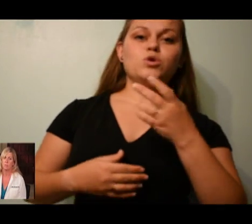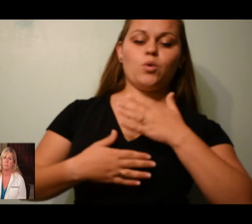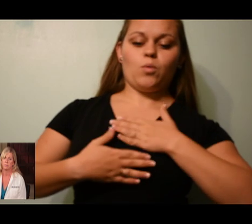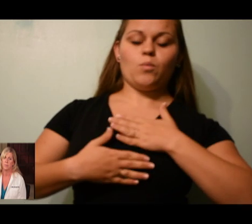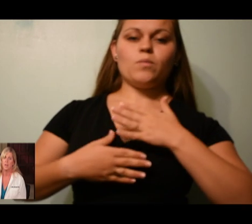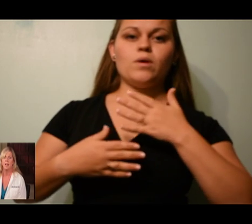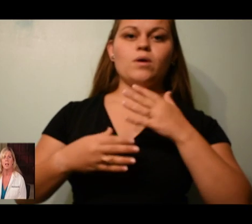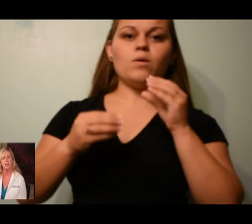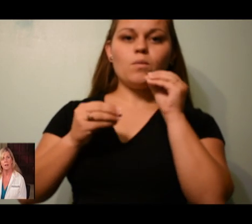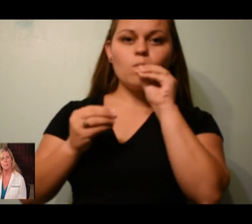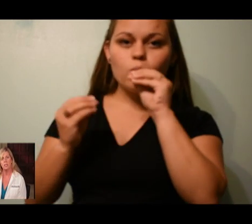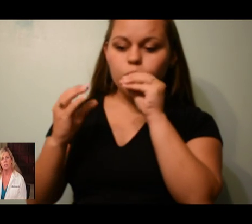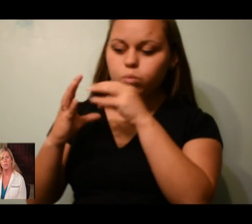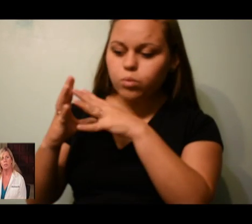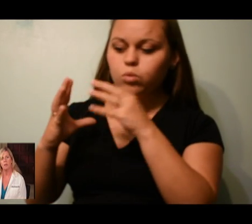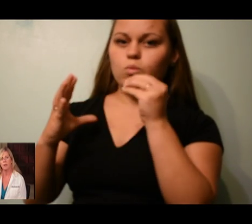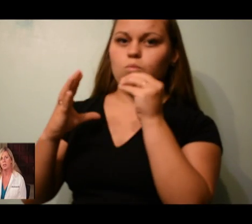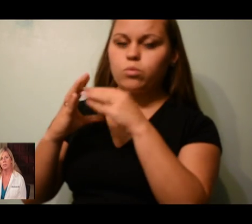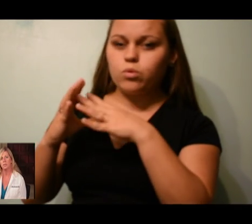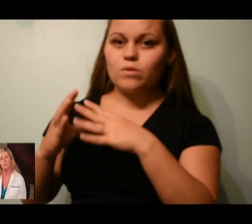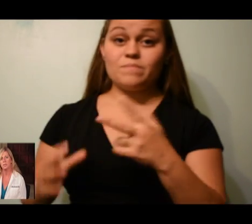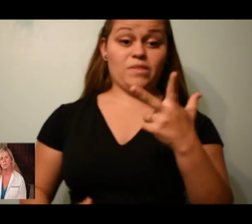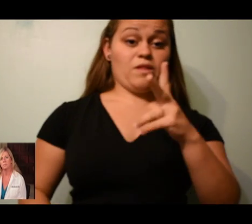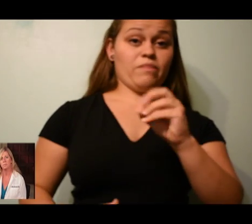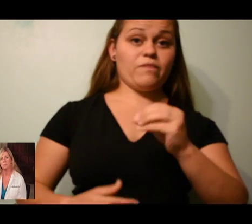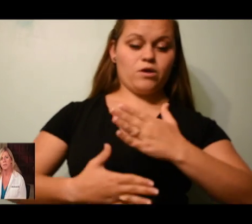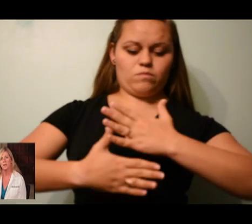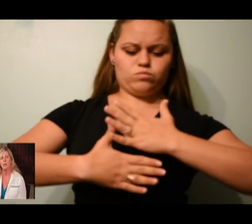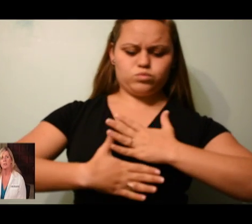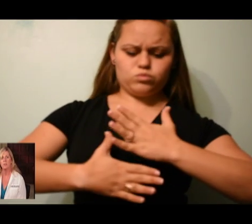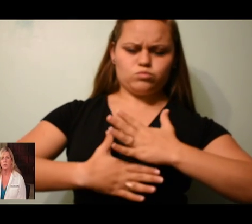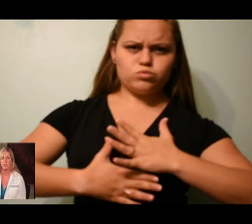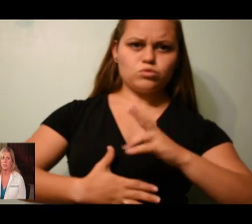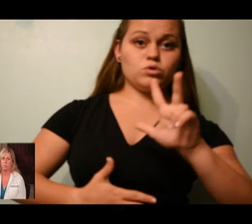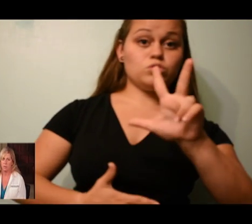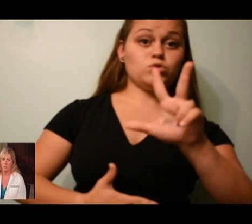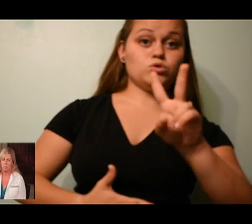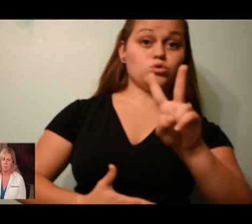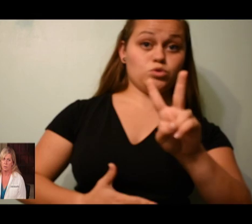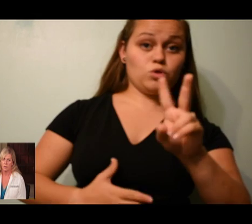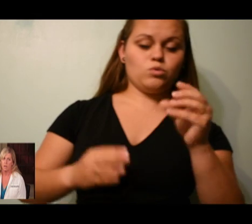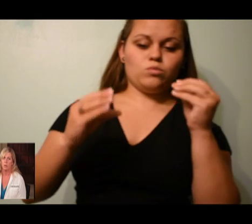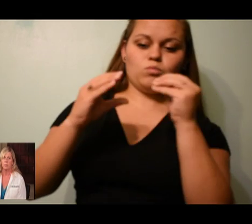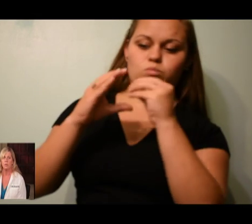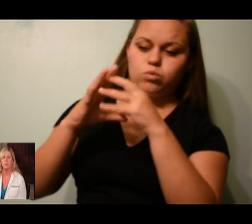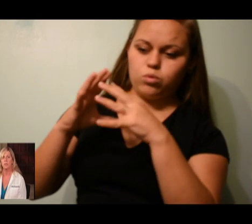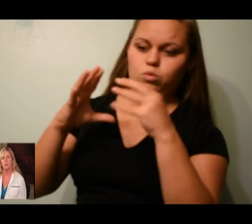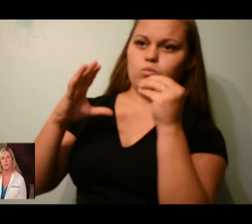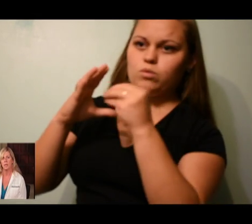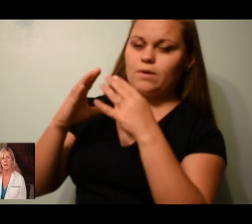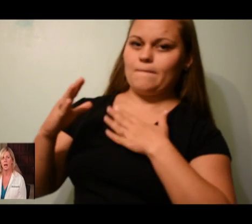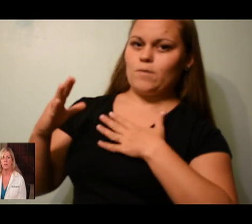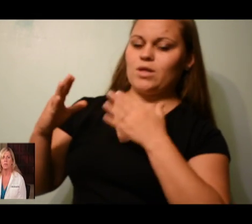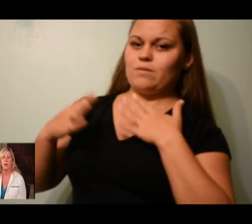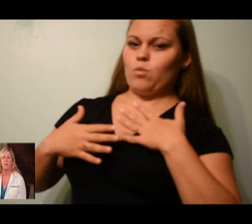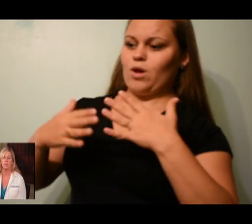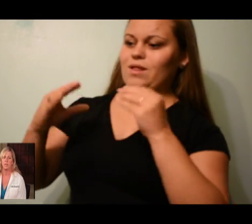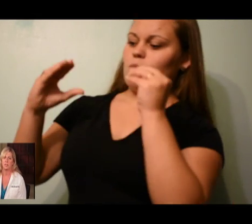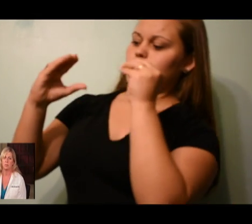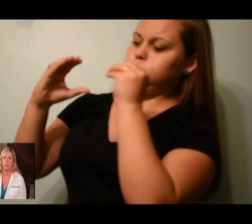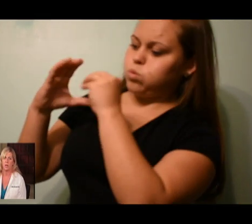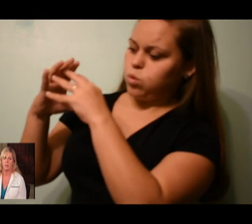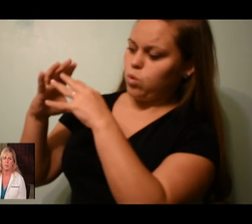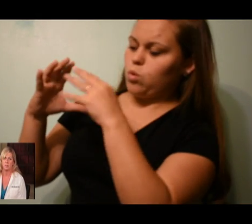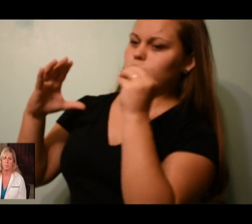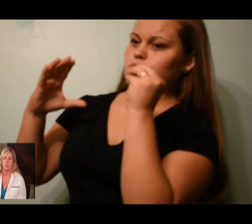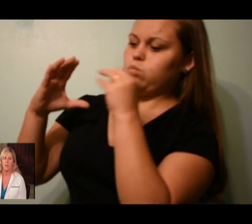CPR. Let me show you how to do this. First, if possible, remove clothing out of the way of the